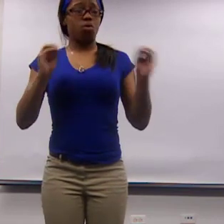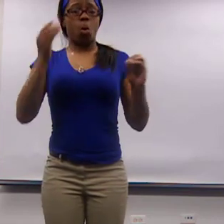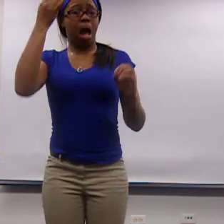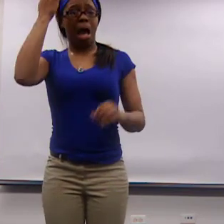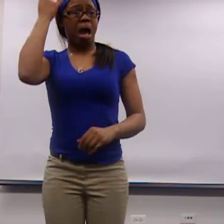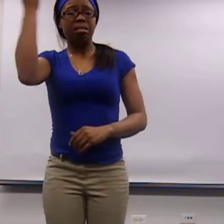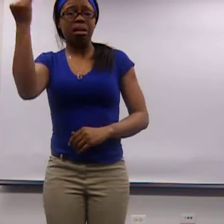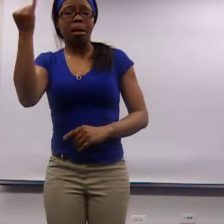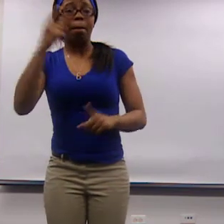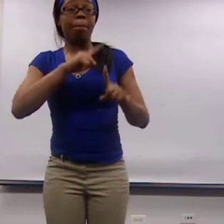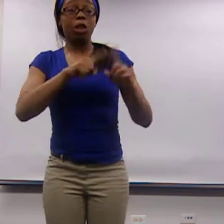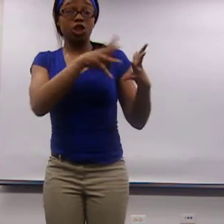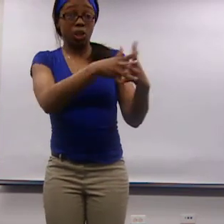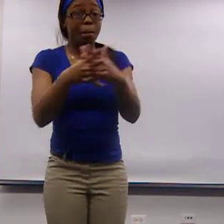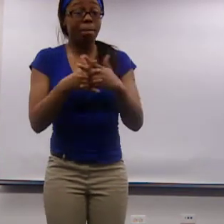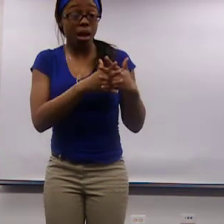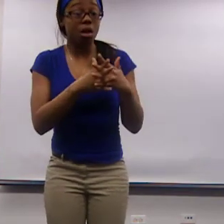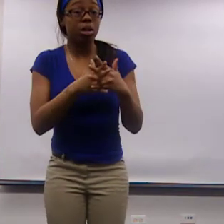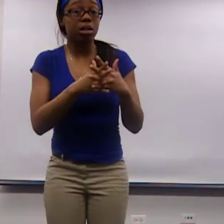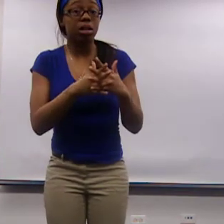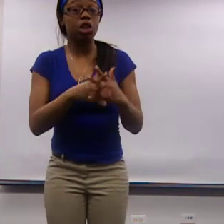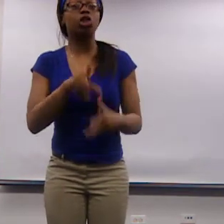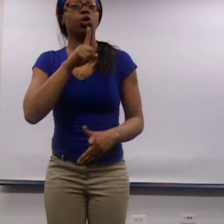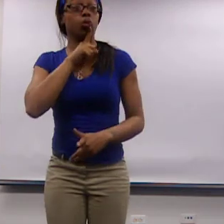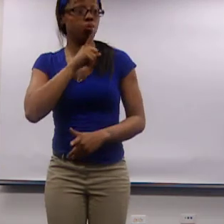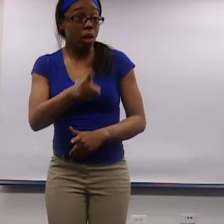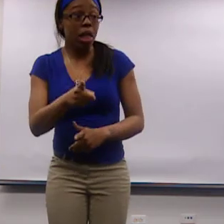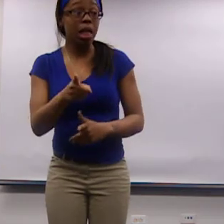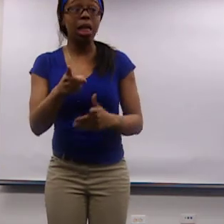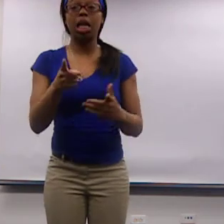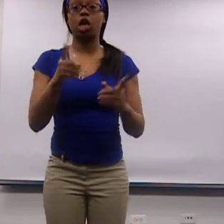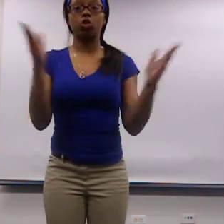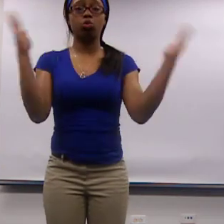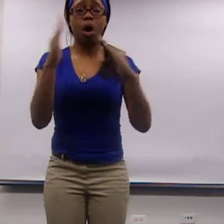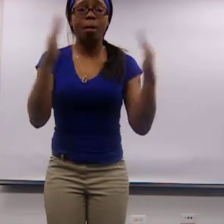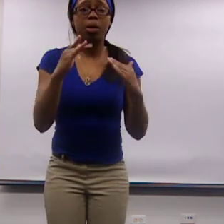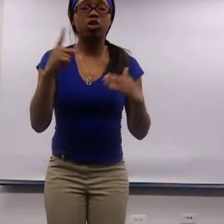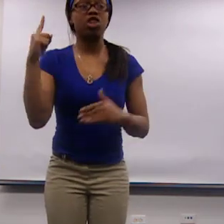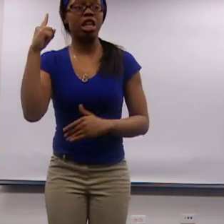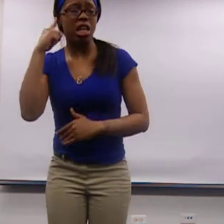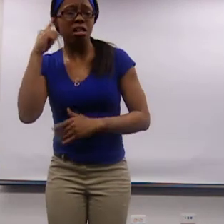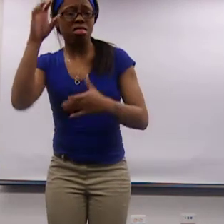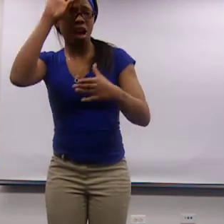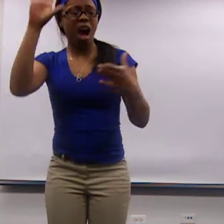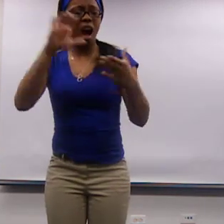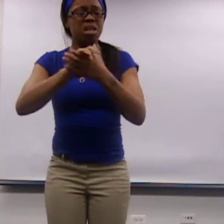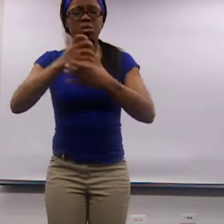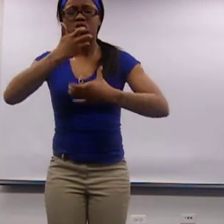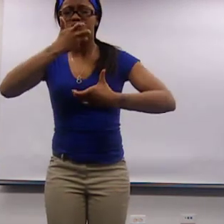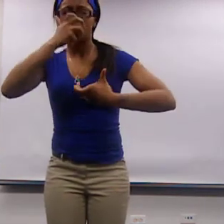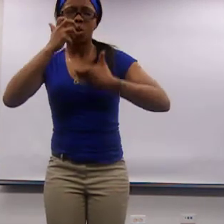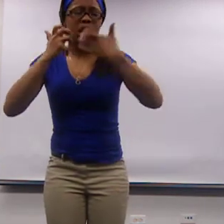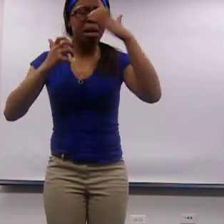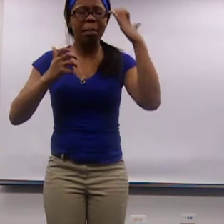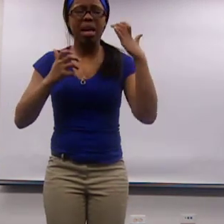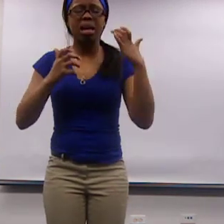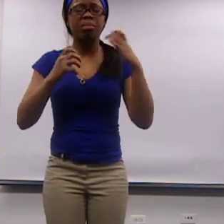American. Obviously, she's in trouble. She can hear the husband screaming in the background. She doesn't know how to help her. She can't locate